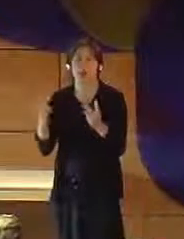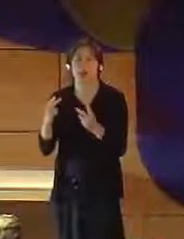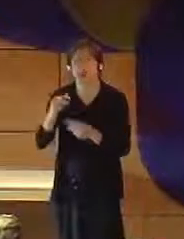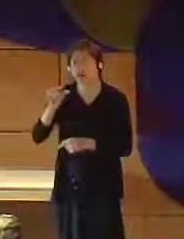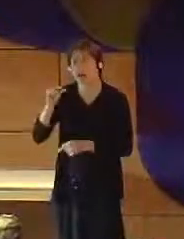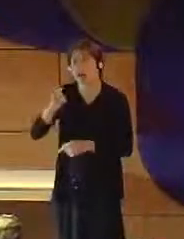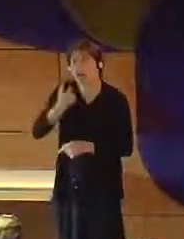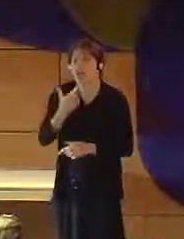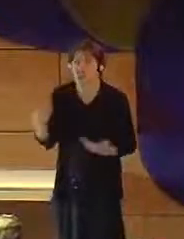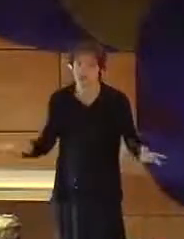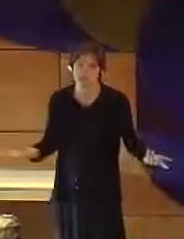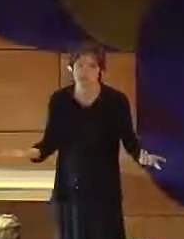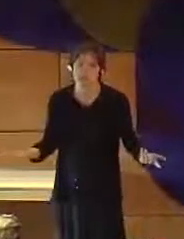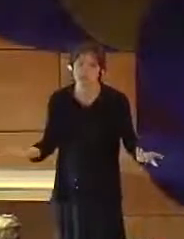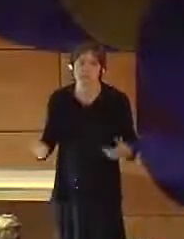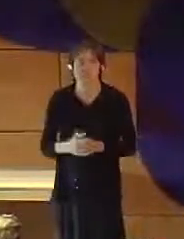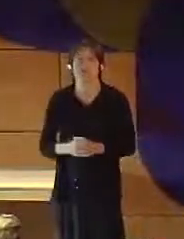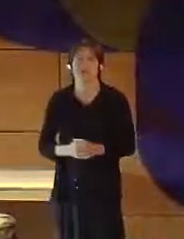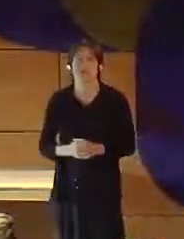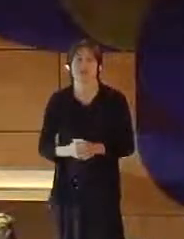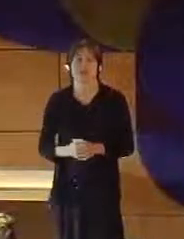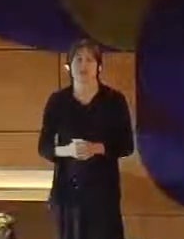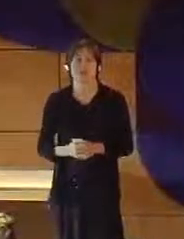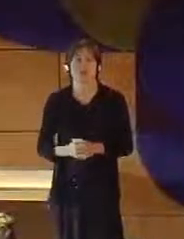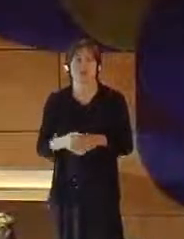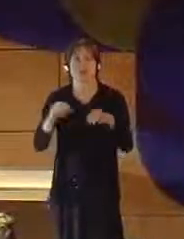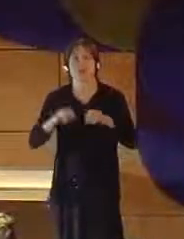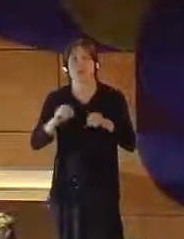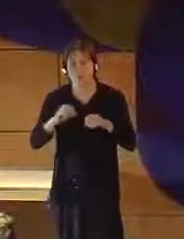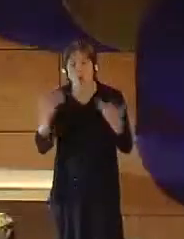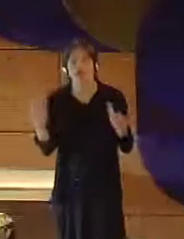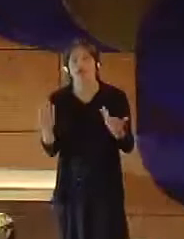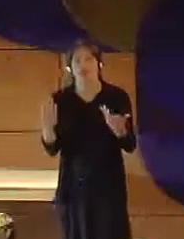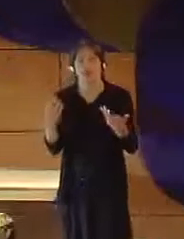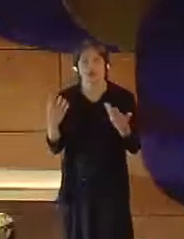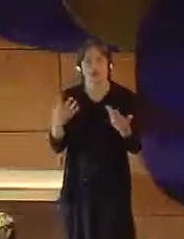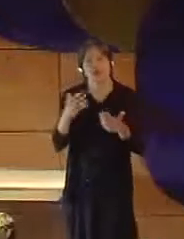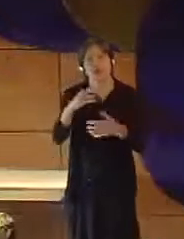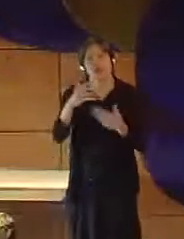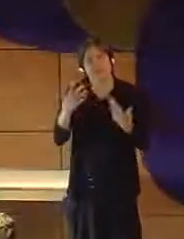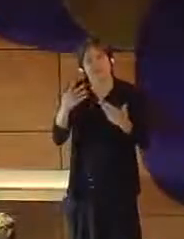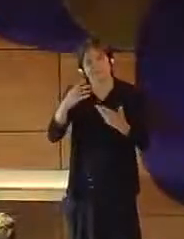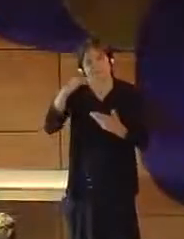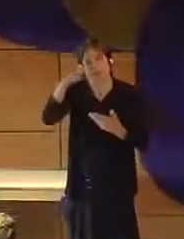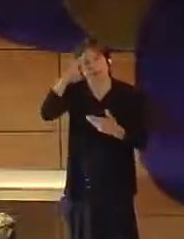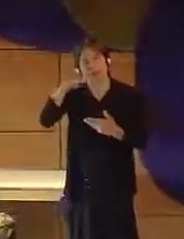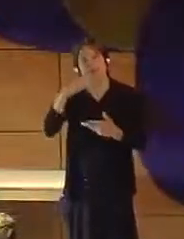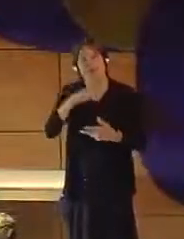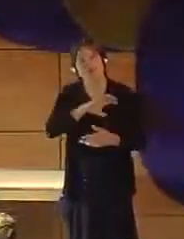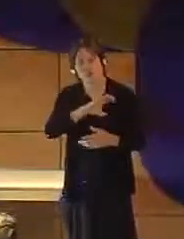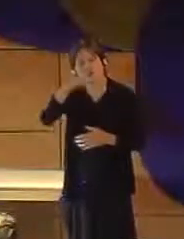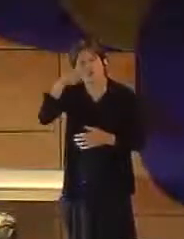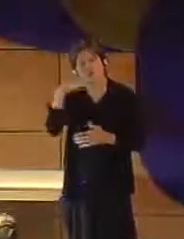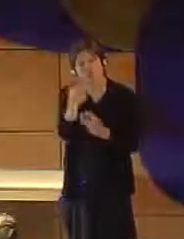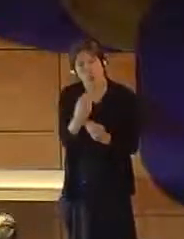chances of fertility, but there's actually not very much data. So it's always a balance. It's always getting that